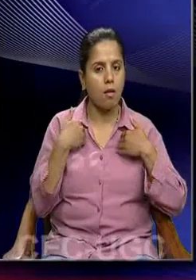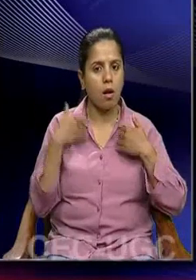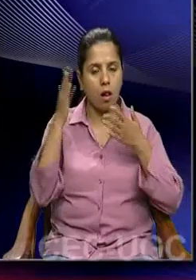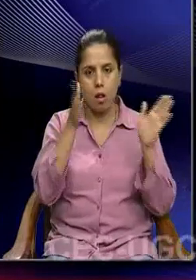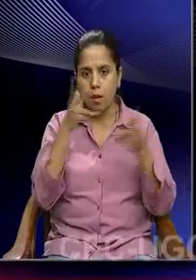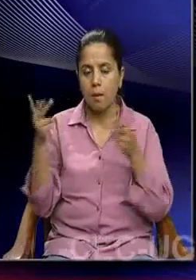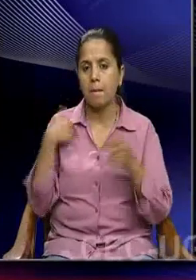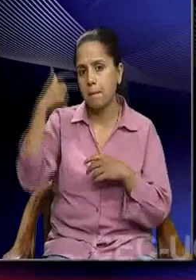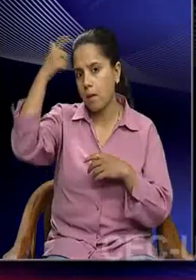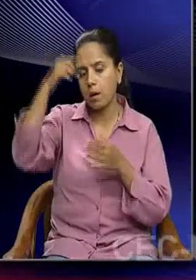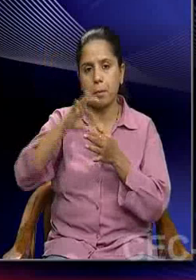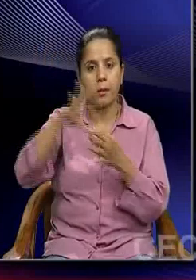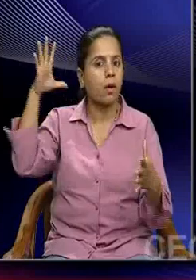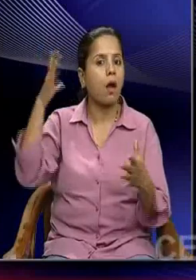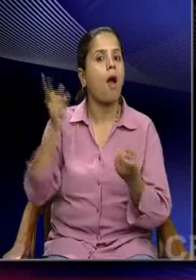our mind.